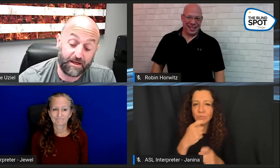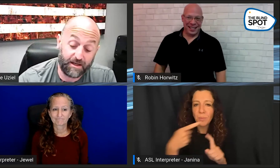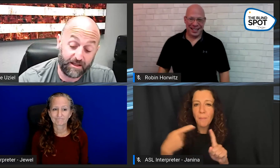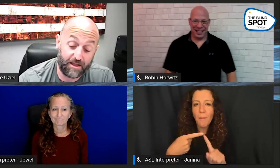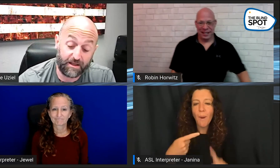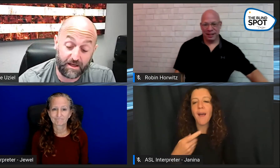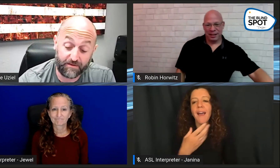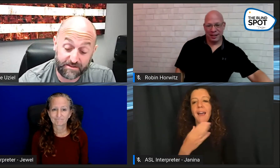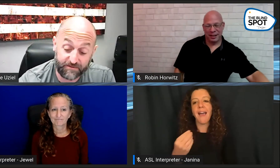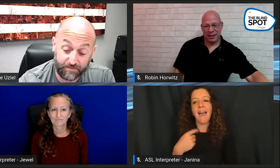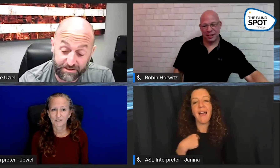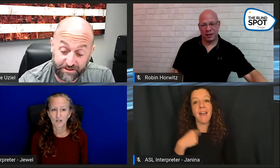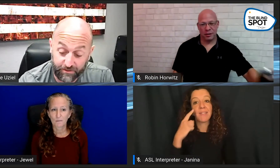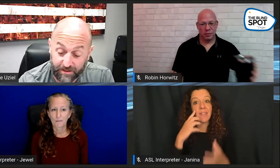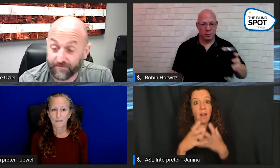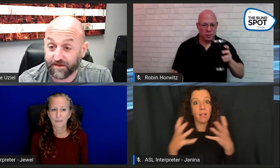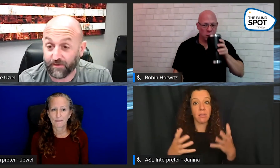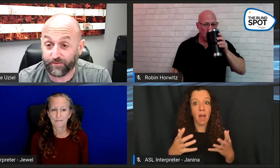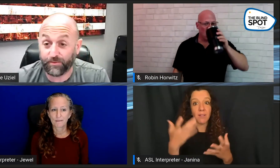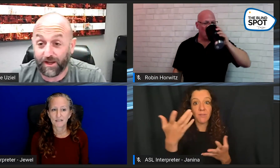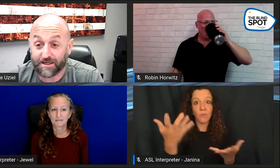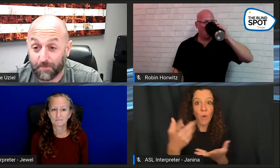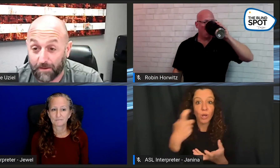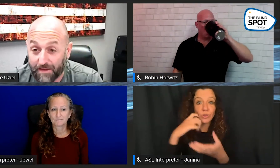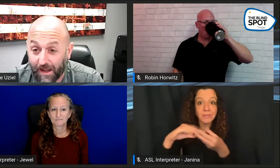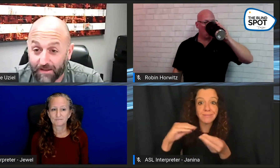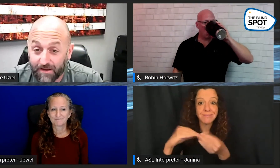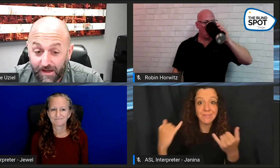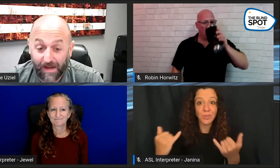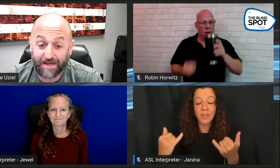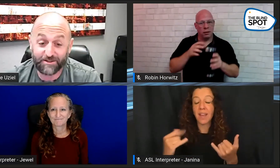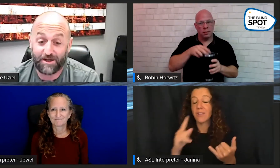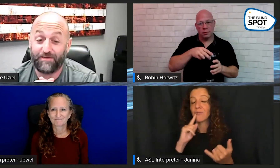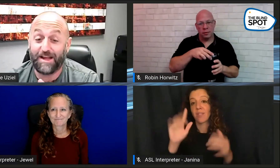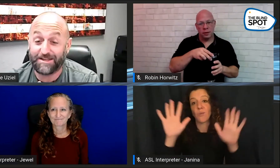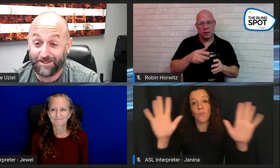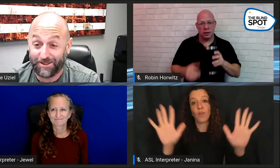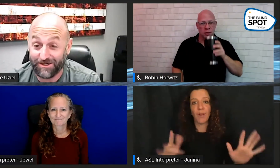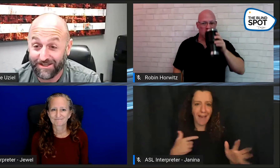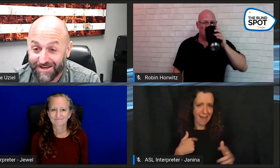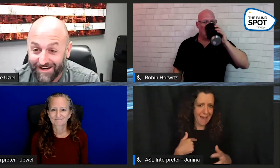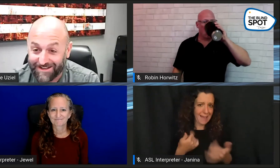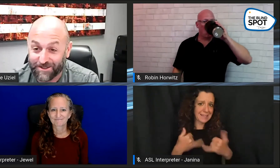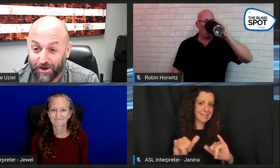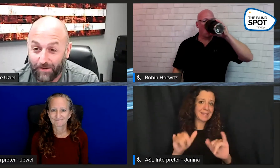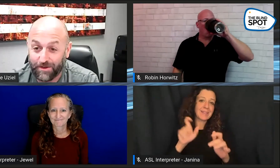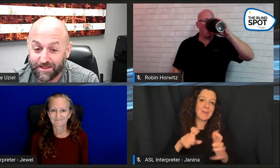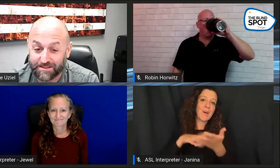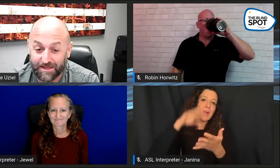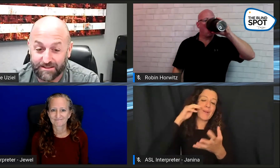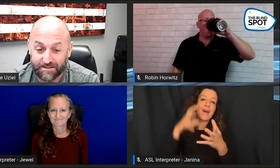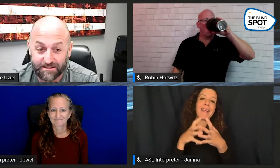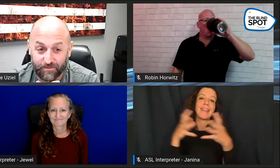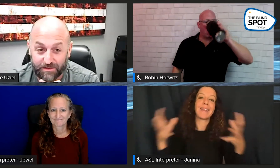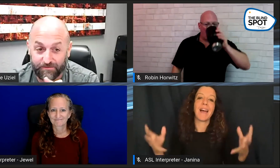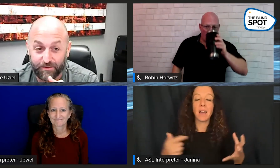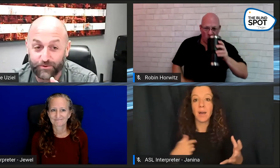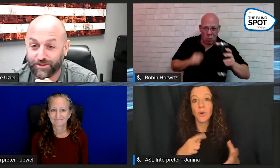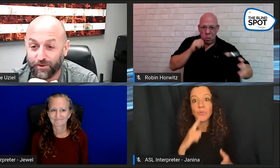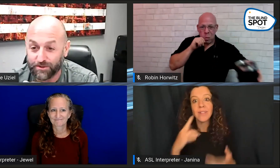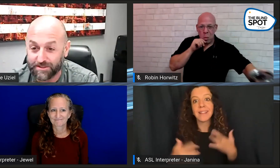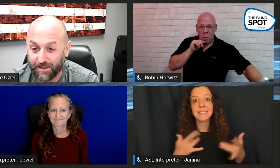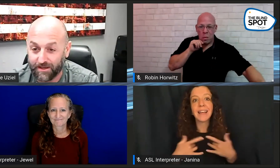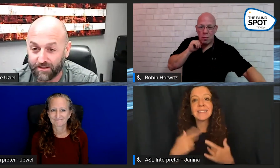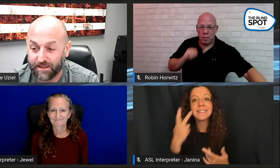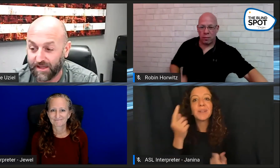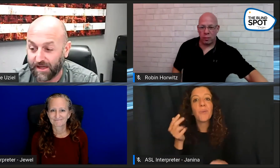and I think that a lot of this information you gave today was pretty awesome. I mean, I still have a lot to learn, and so I'm really excited to see what the